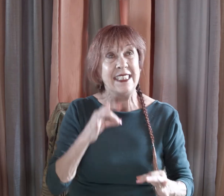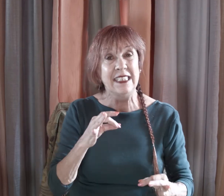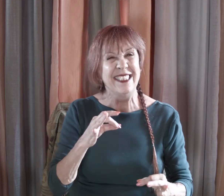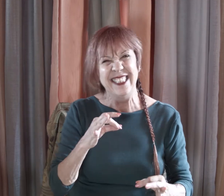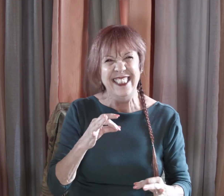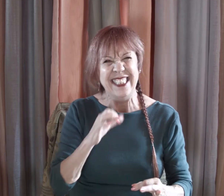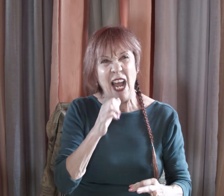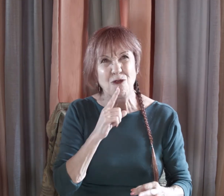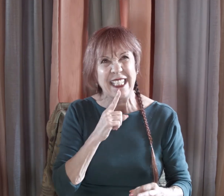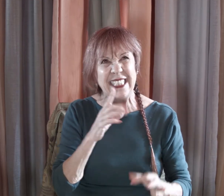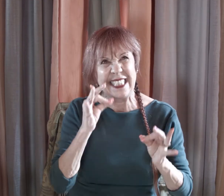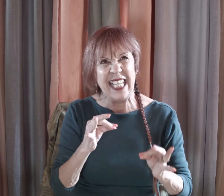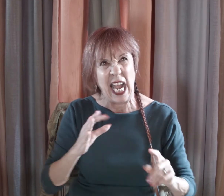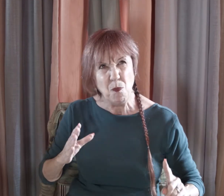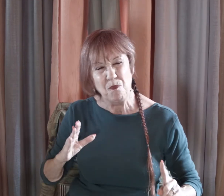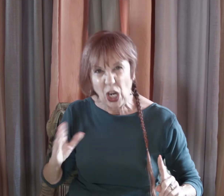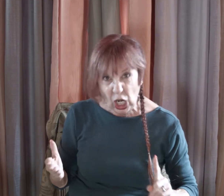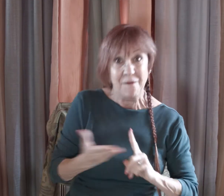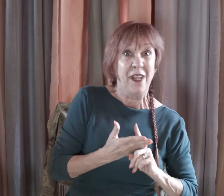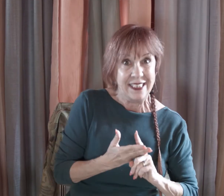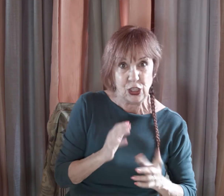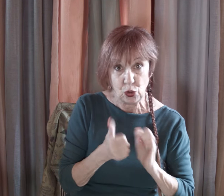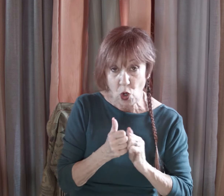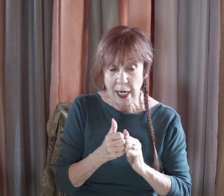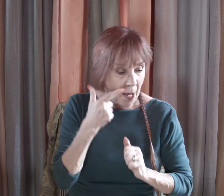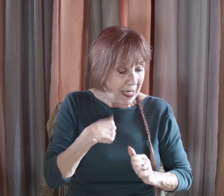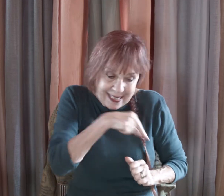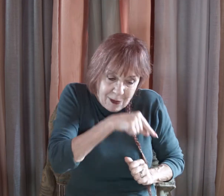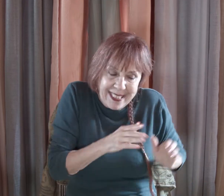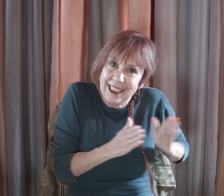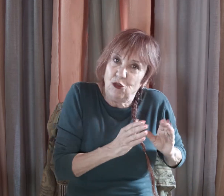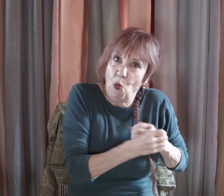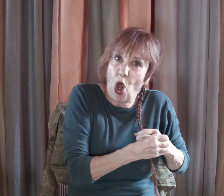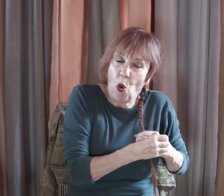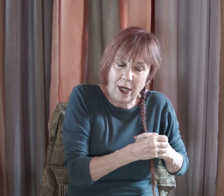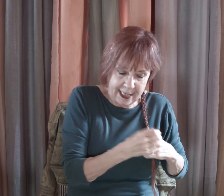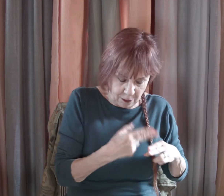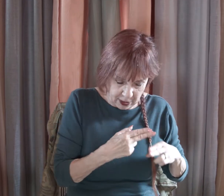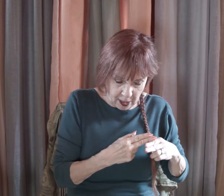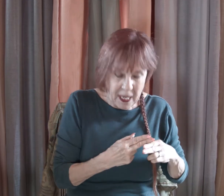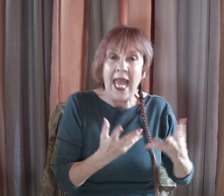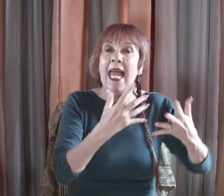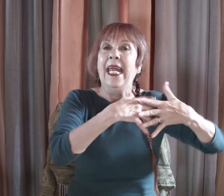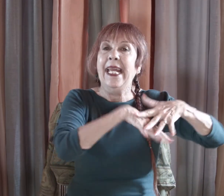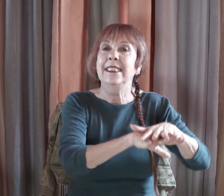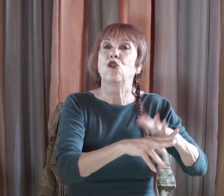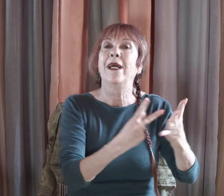I didn't decide. I actually got talked into running because I was a part of a small organization called the